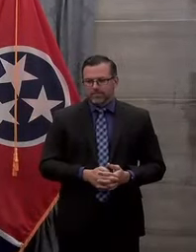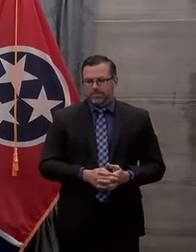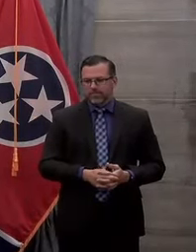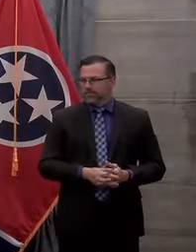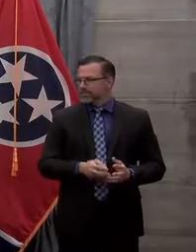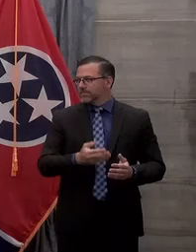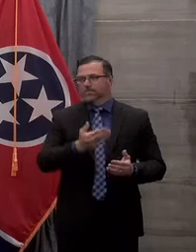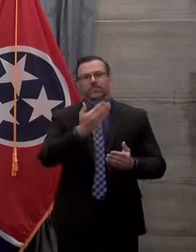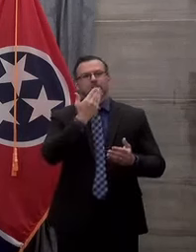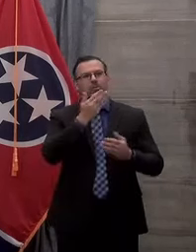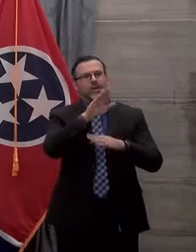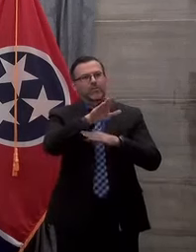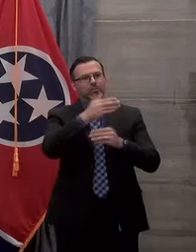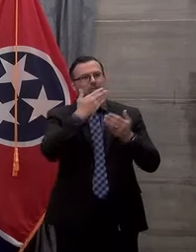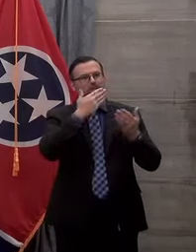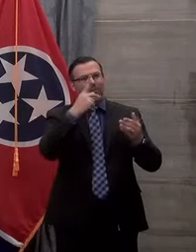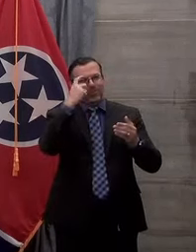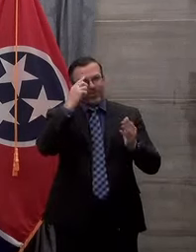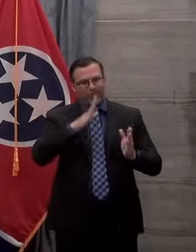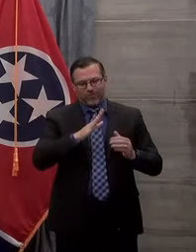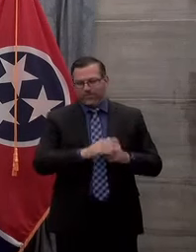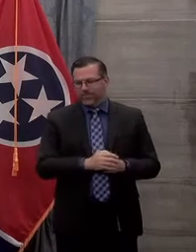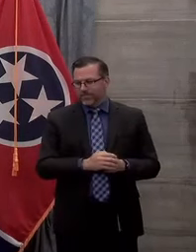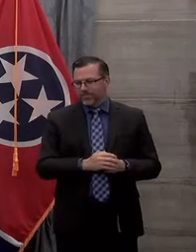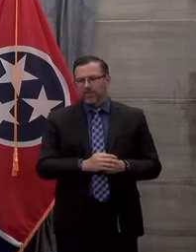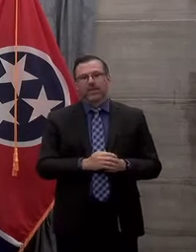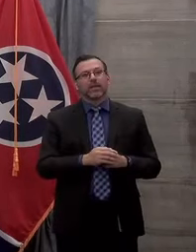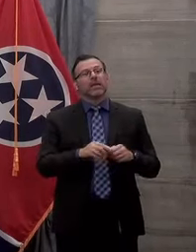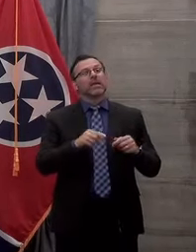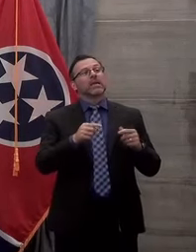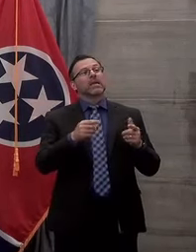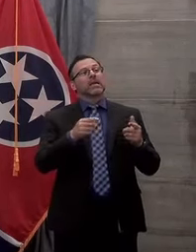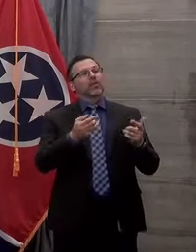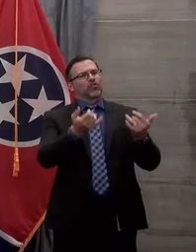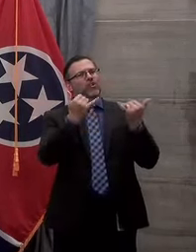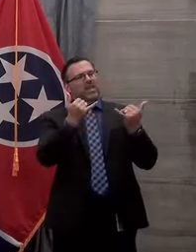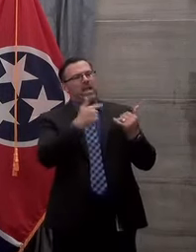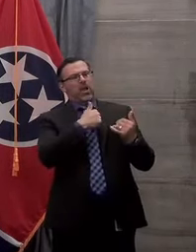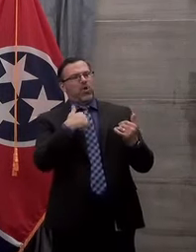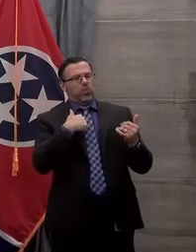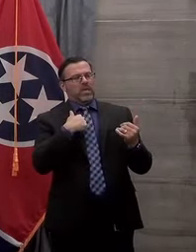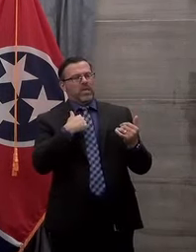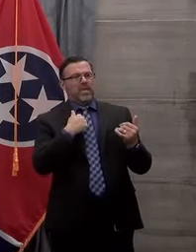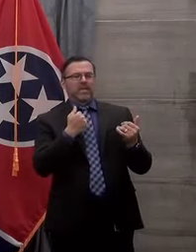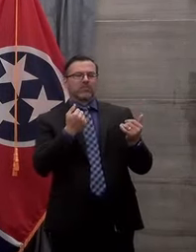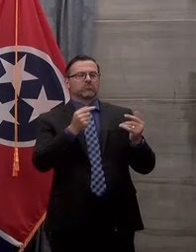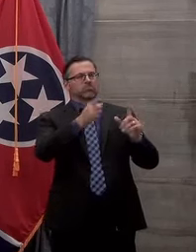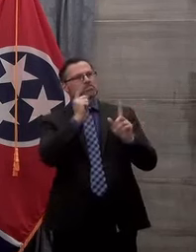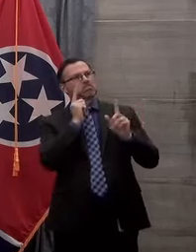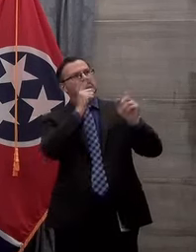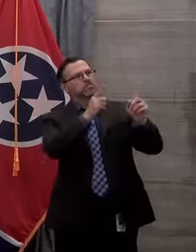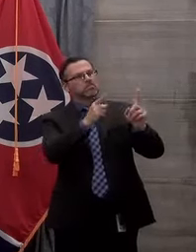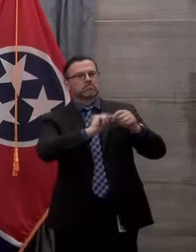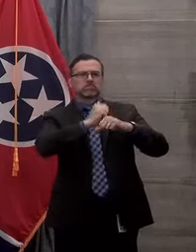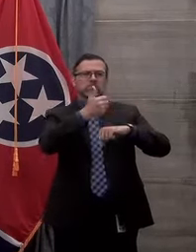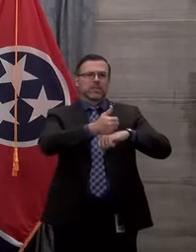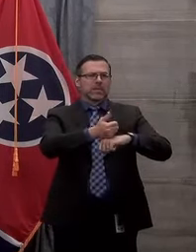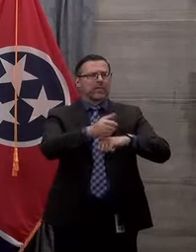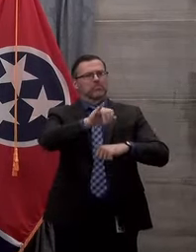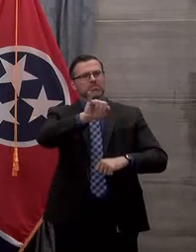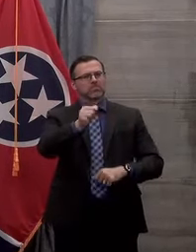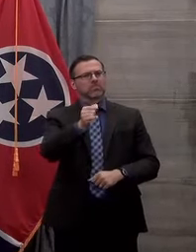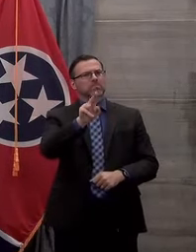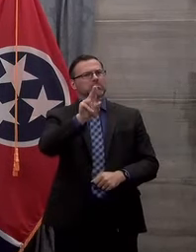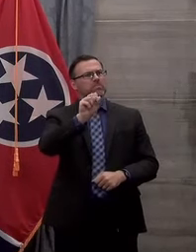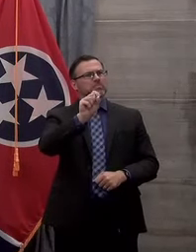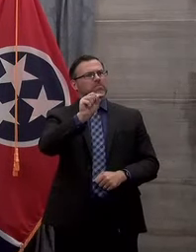Good afternoon, and thank you, Governor. During this heightened time, as we pursue justice and as we work to rebuild and recover,